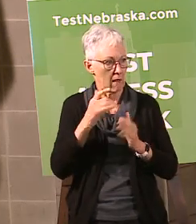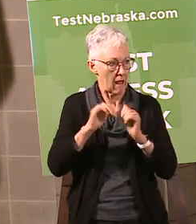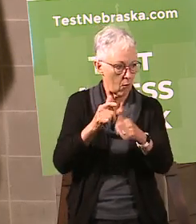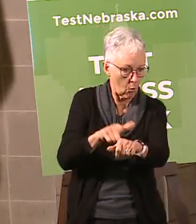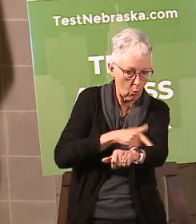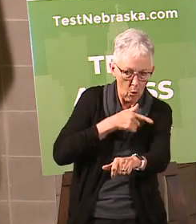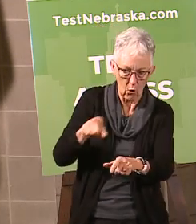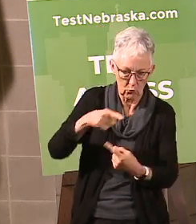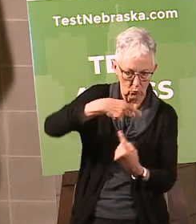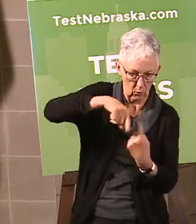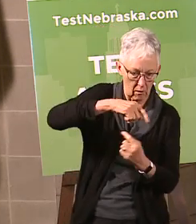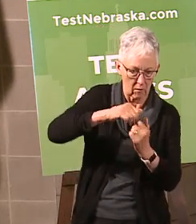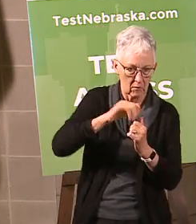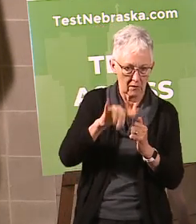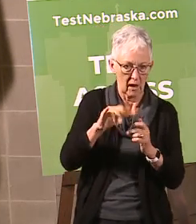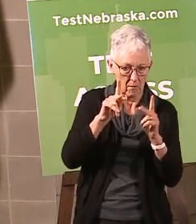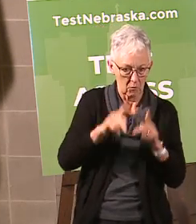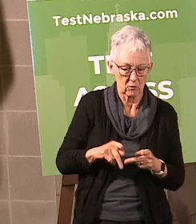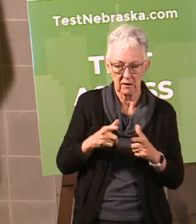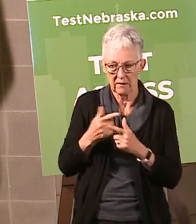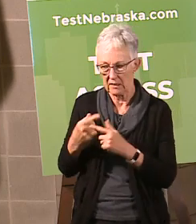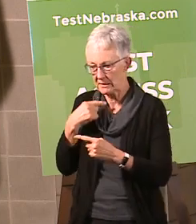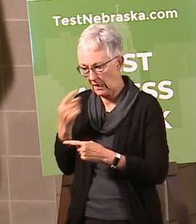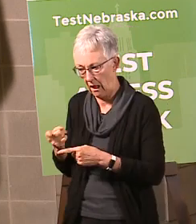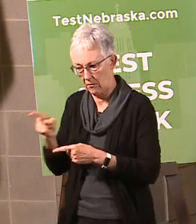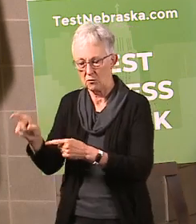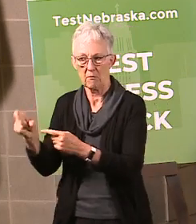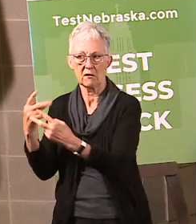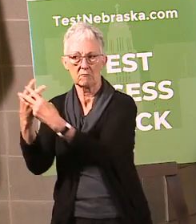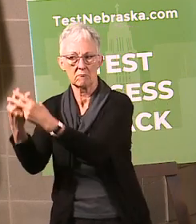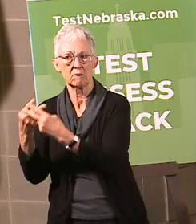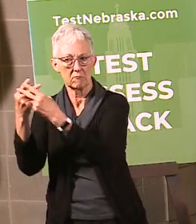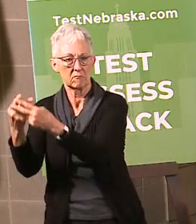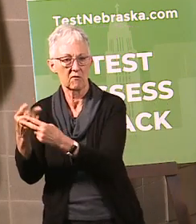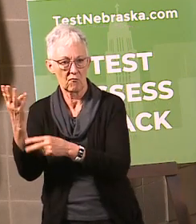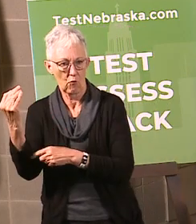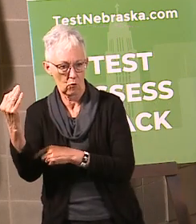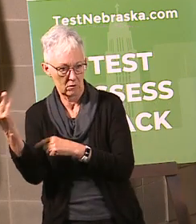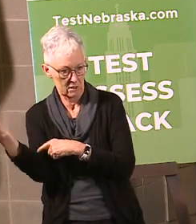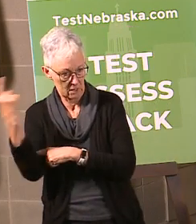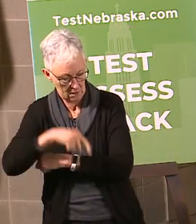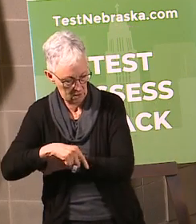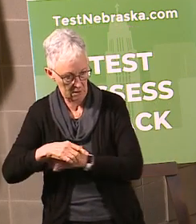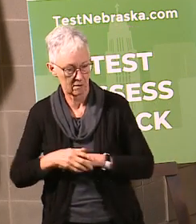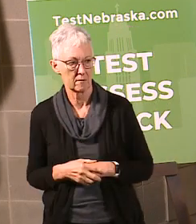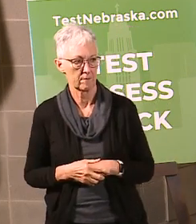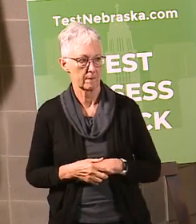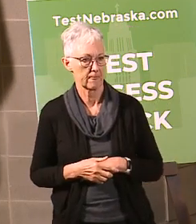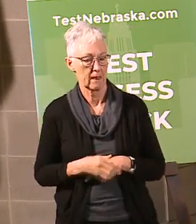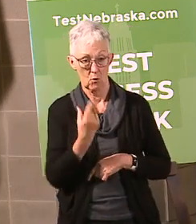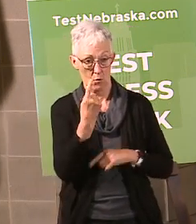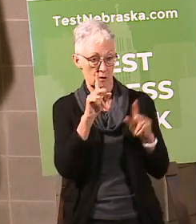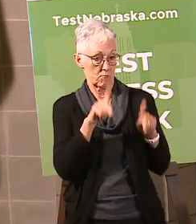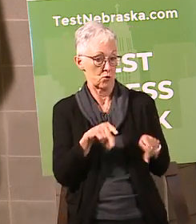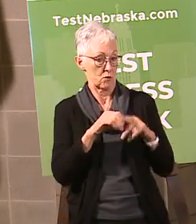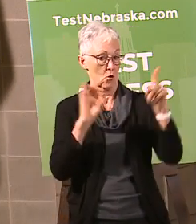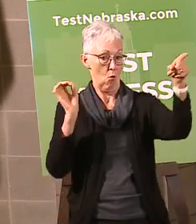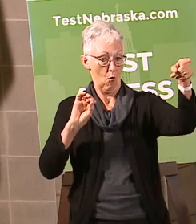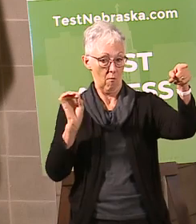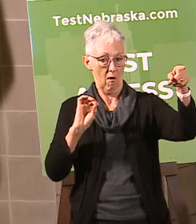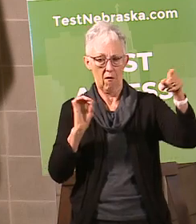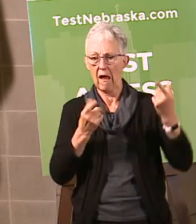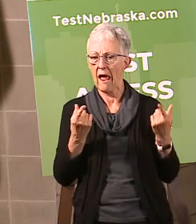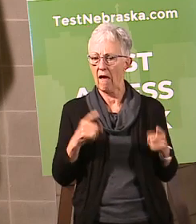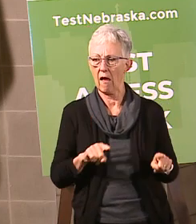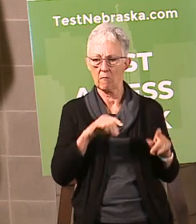with regard to the person the person in Omaha got tested because they went in for a medical procedure